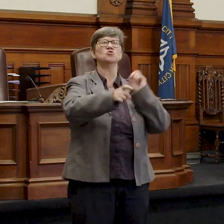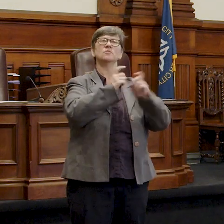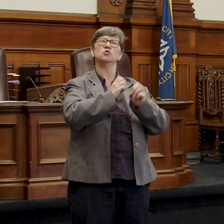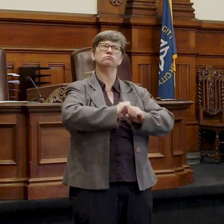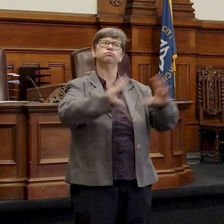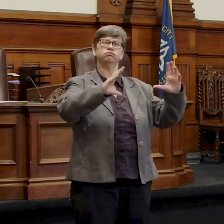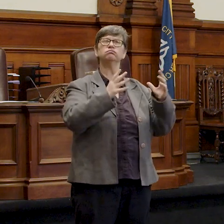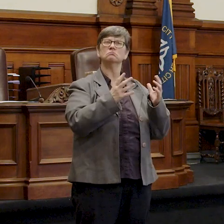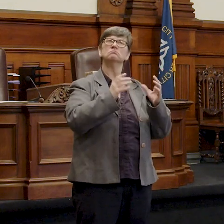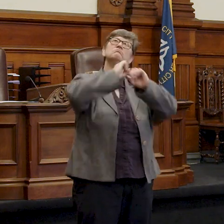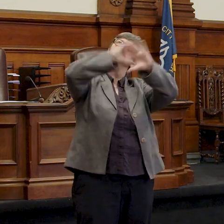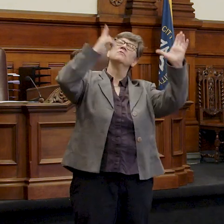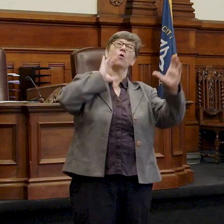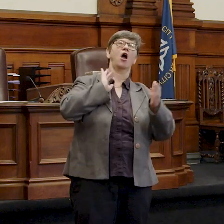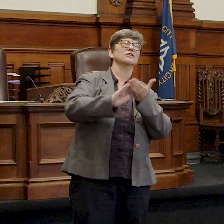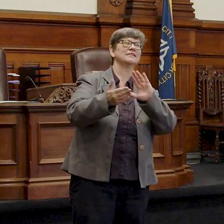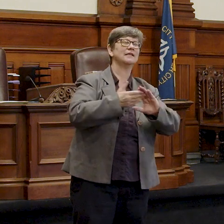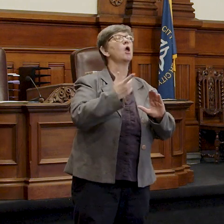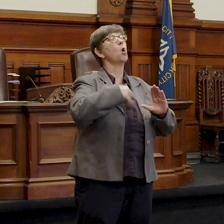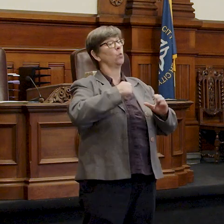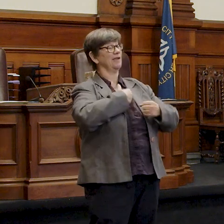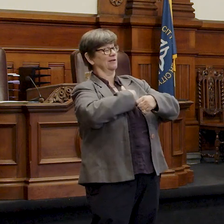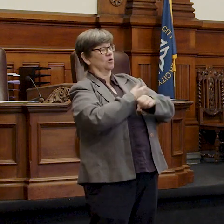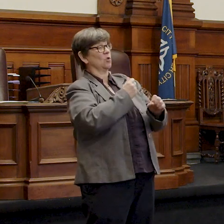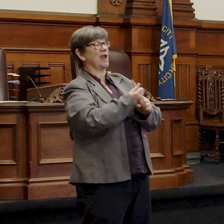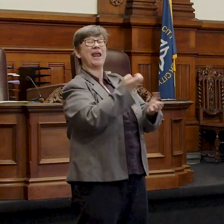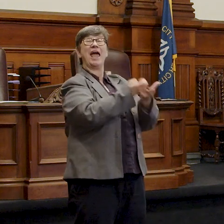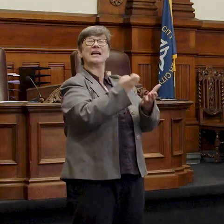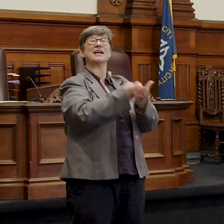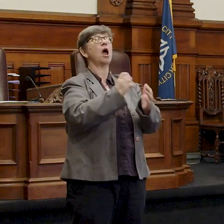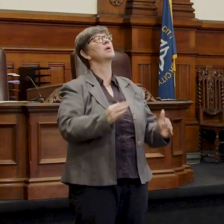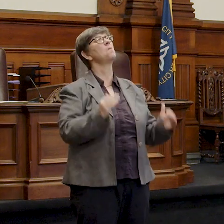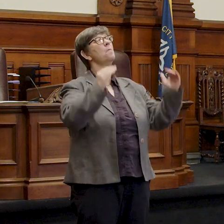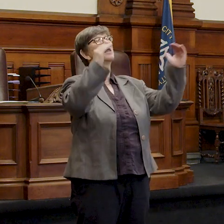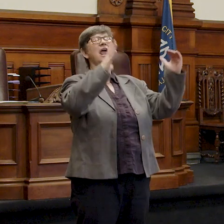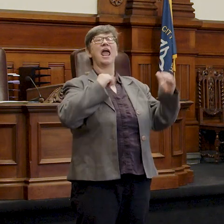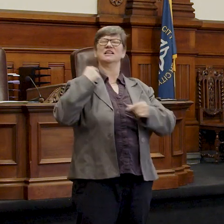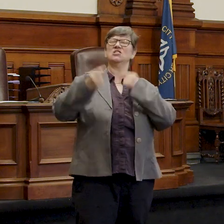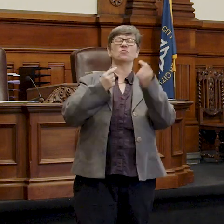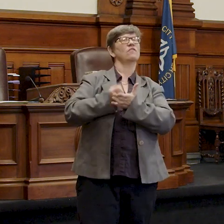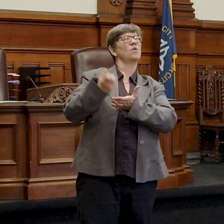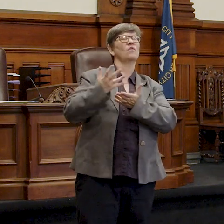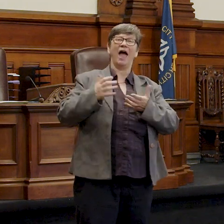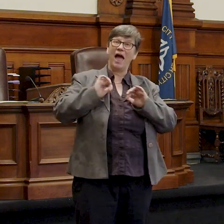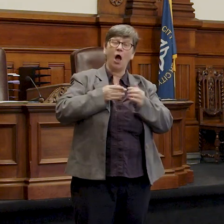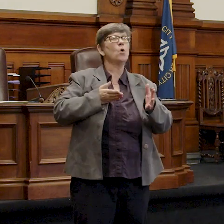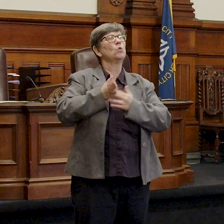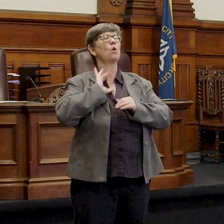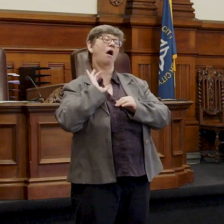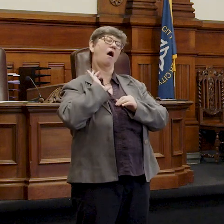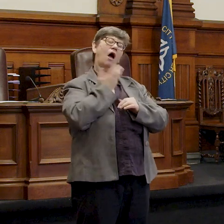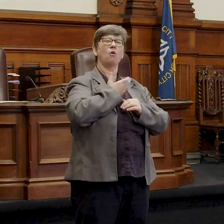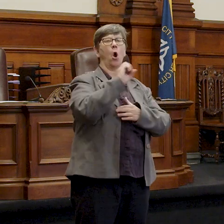We're enabling economic mobility and generational wealth with the expansion of our Office of Financial Empowerment. And